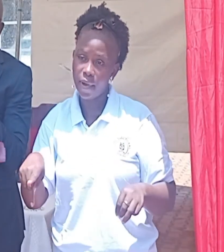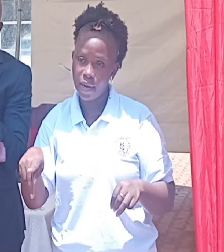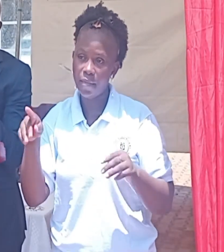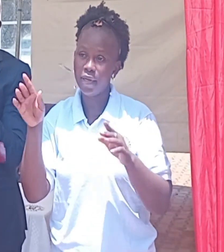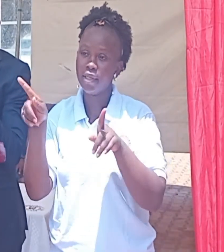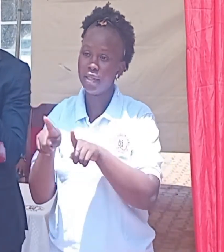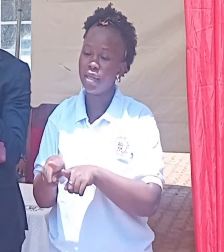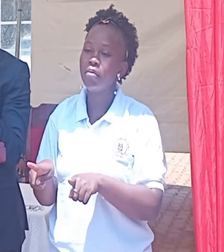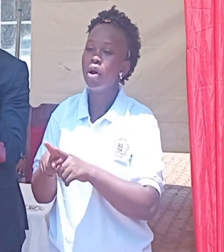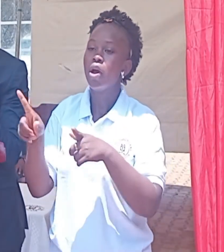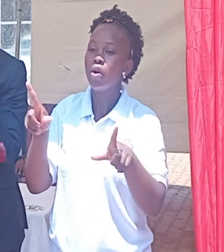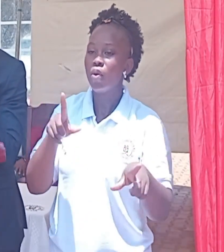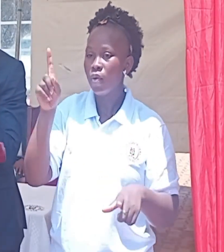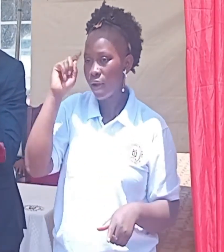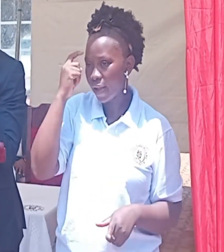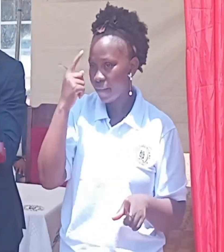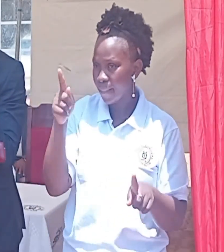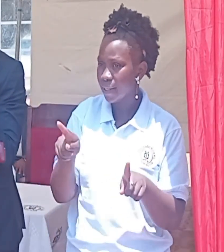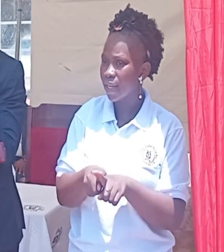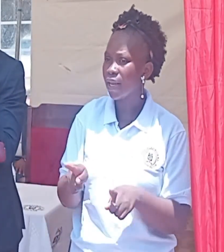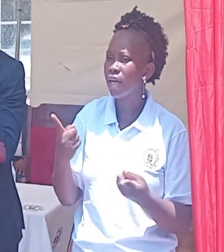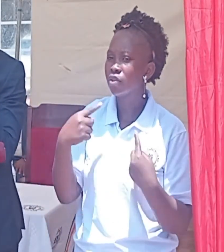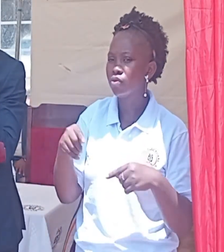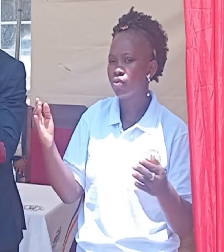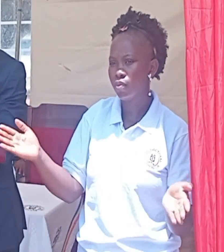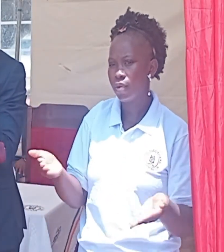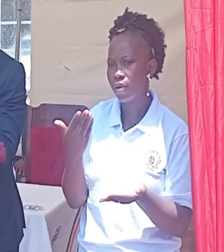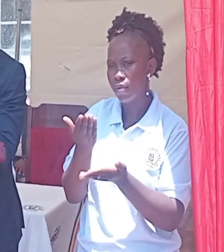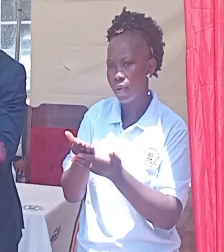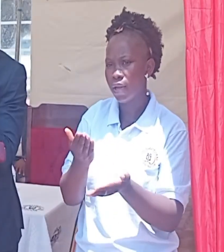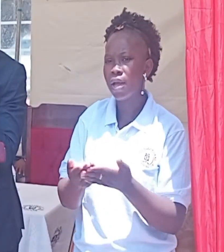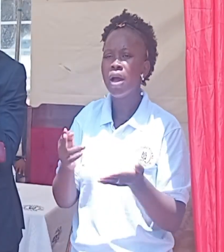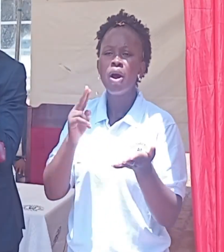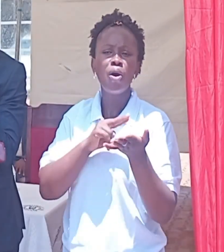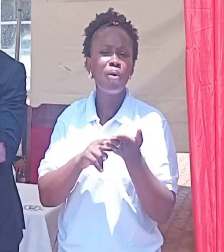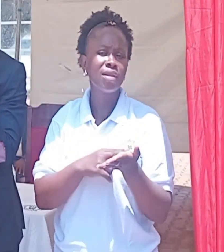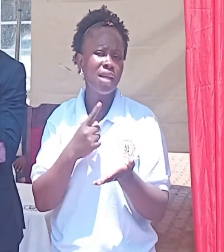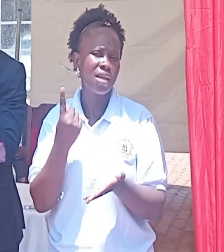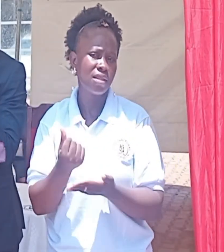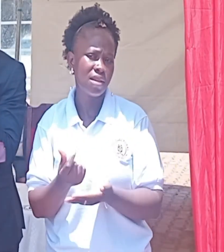government. Era twongera obakubiriza okukozesa ssente